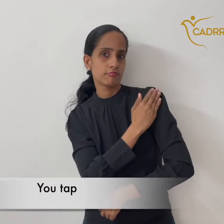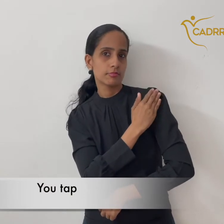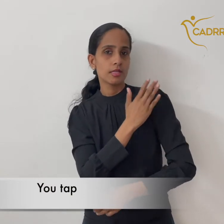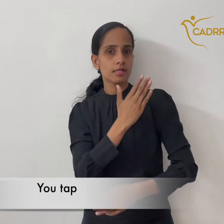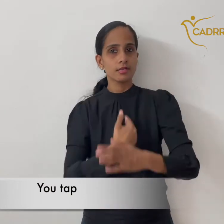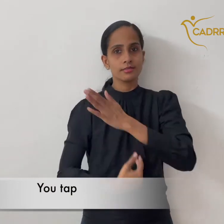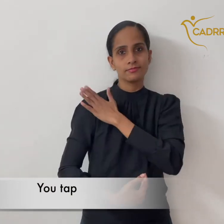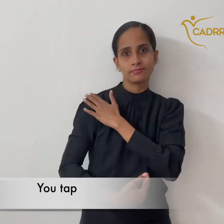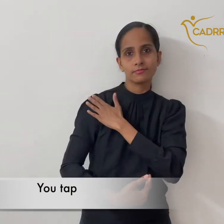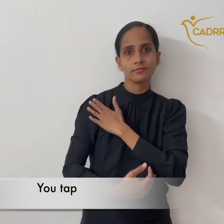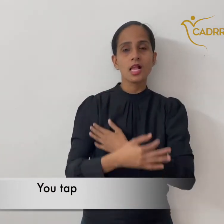You tap.